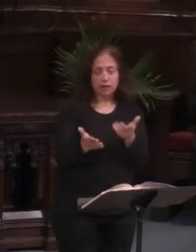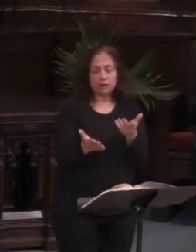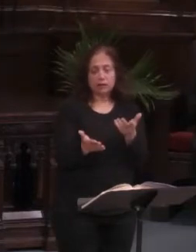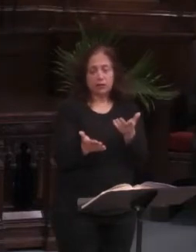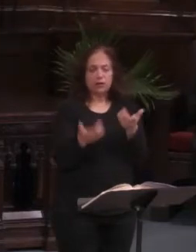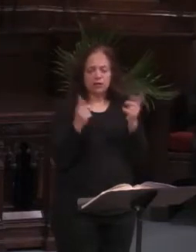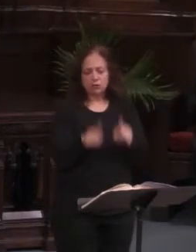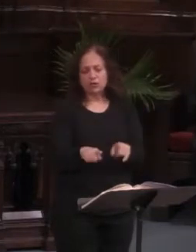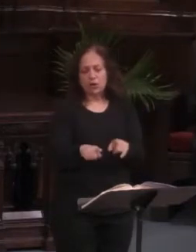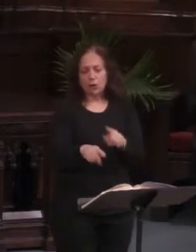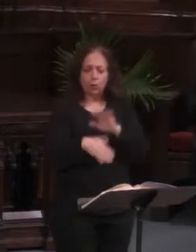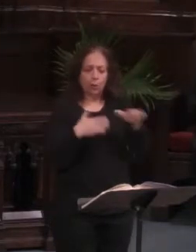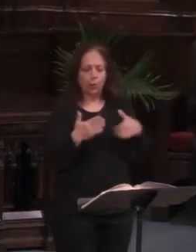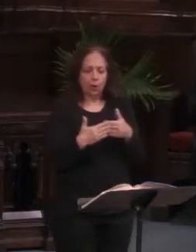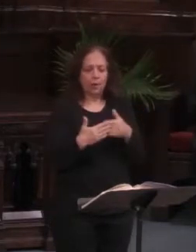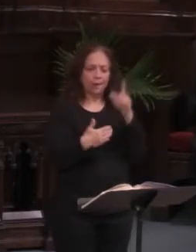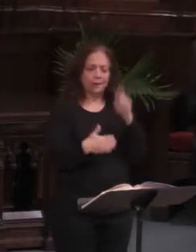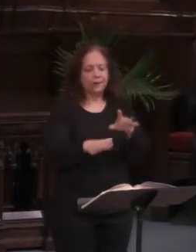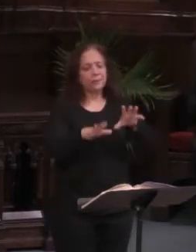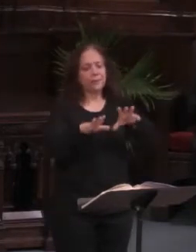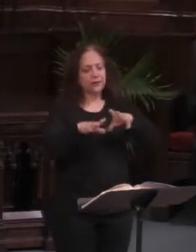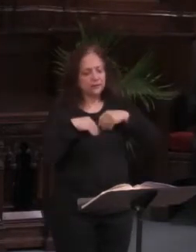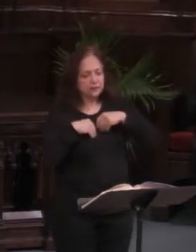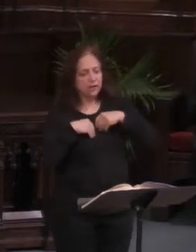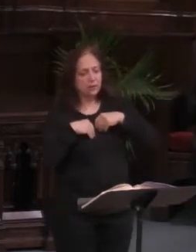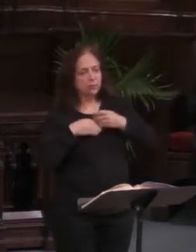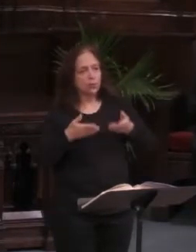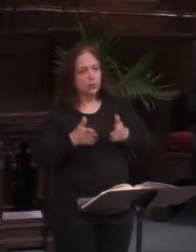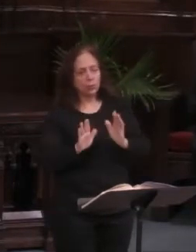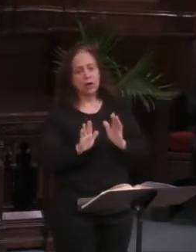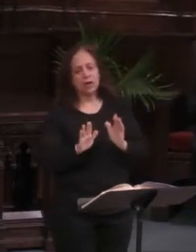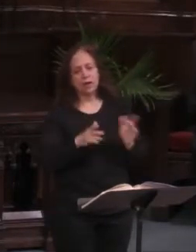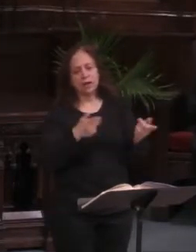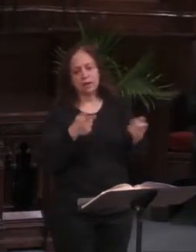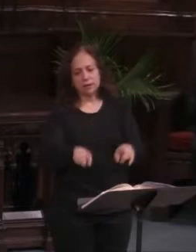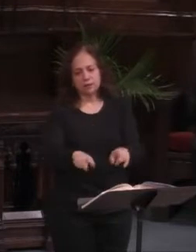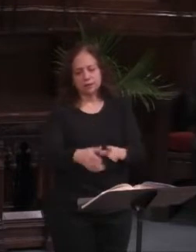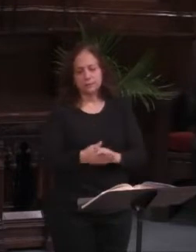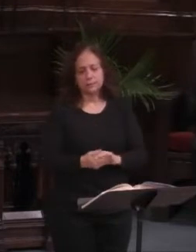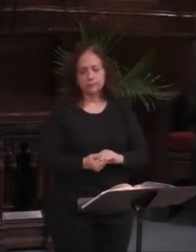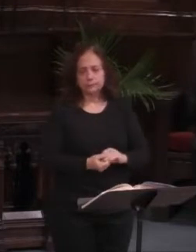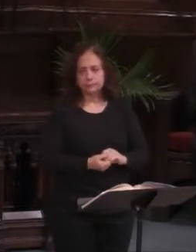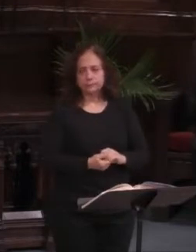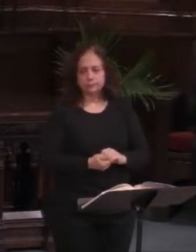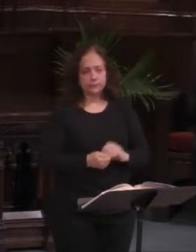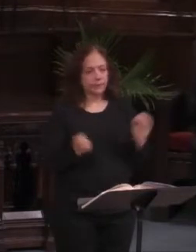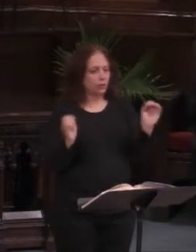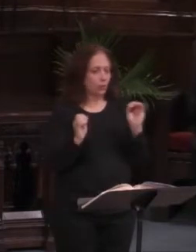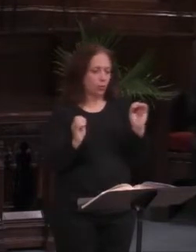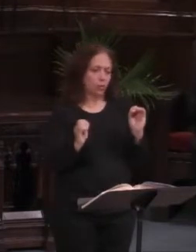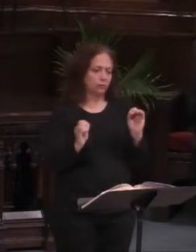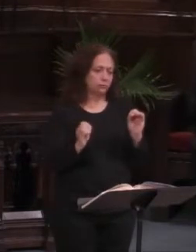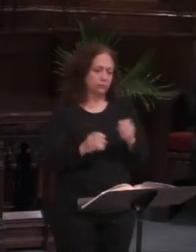plan, so we all just need to accept the way it is. No one.